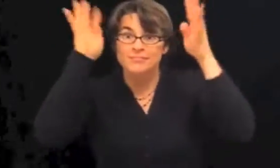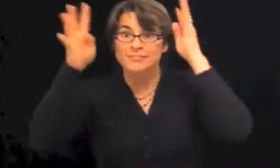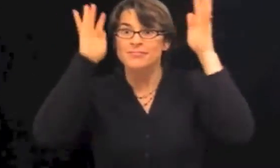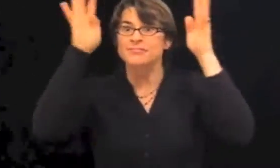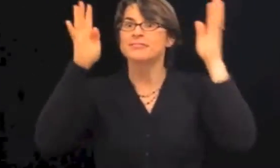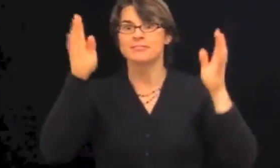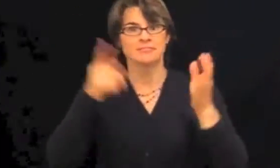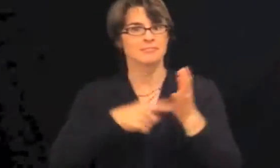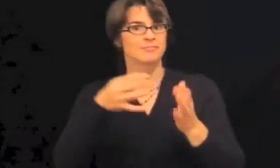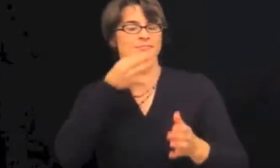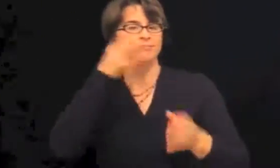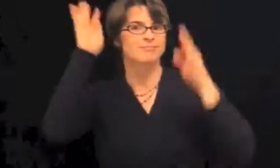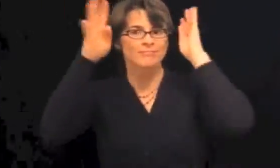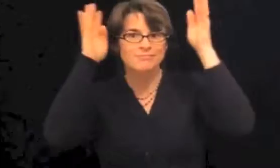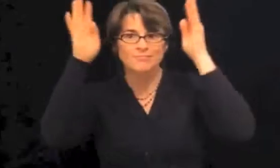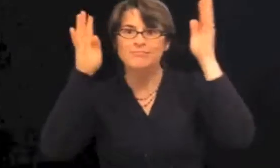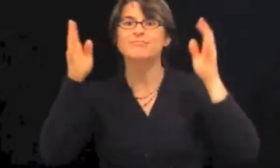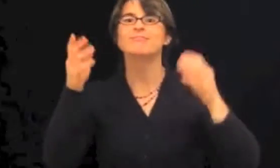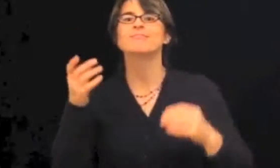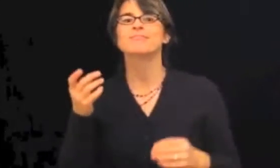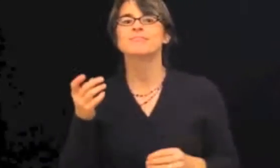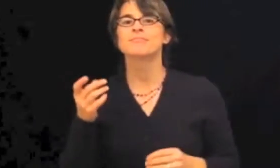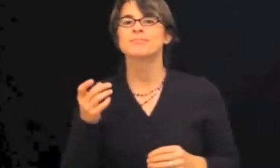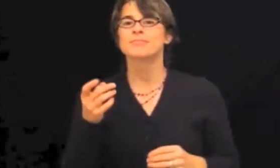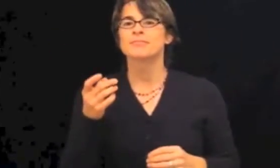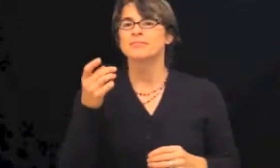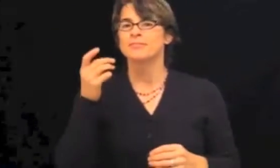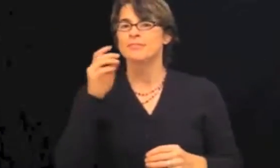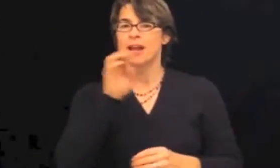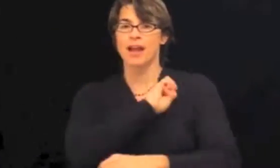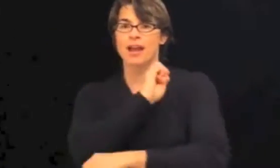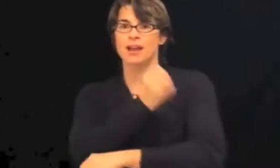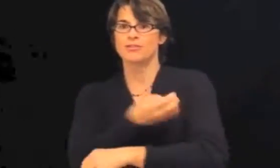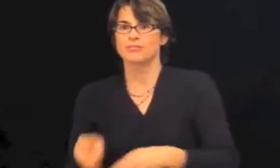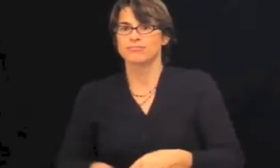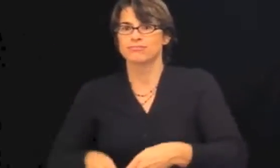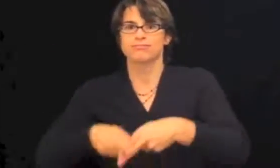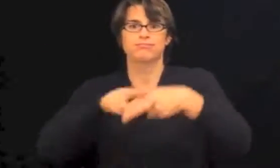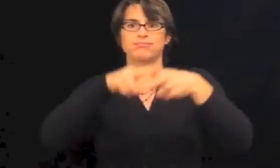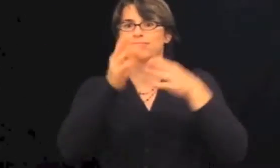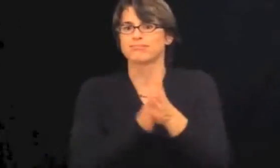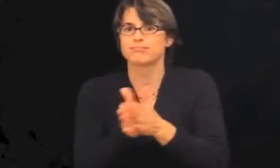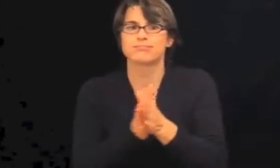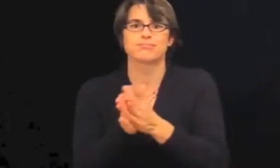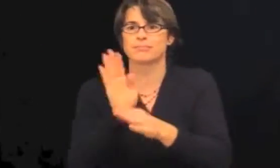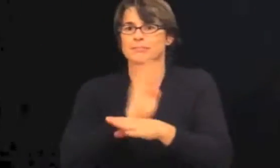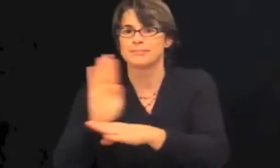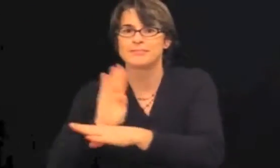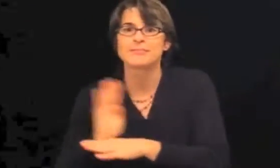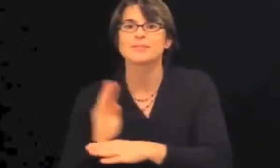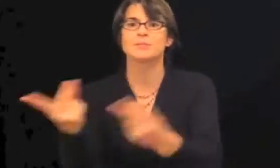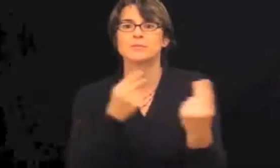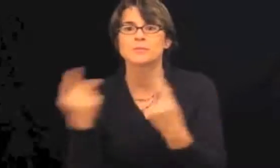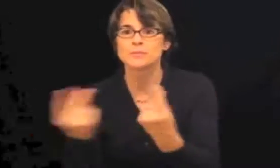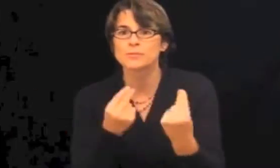You're very creative and you can make up things. You have good ideas. You have a lot of energy and you're very